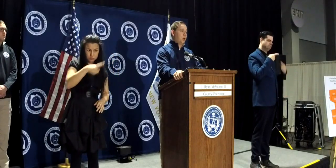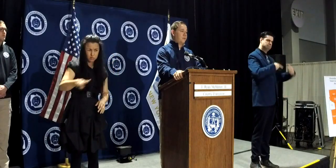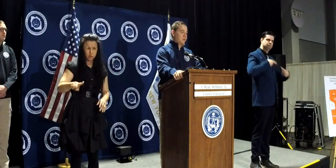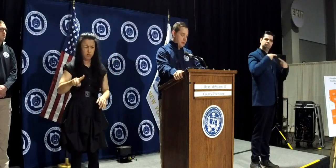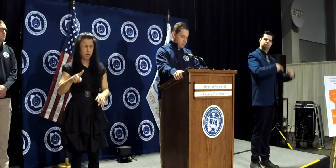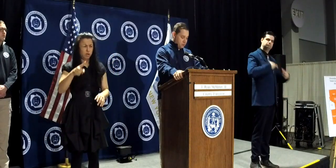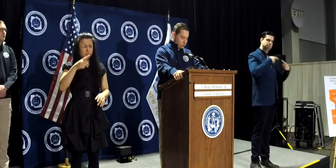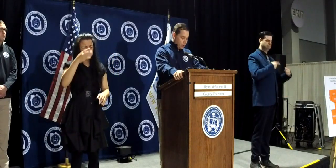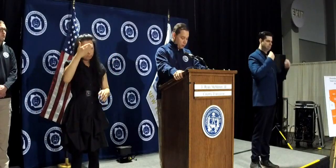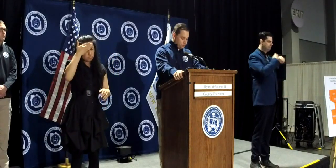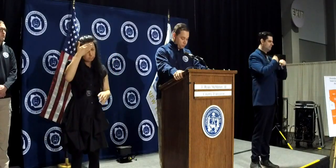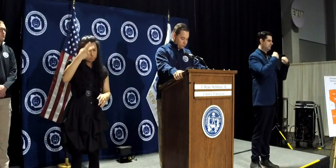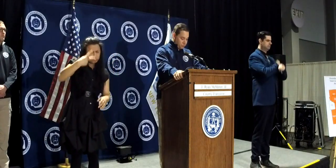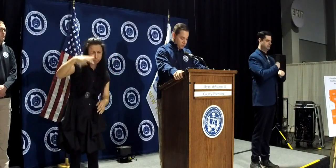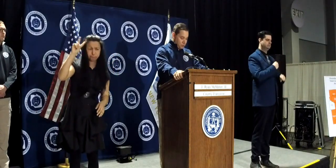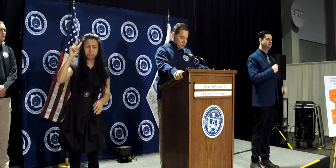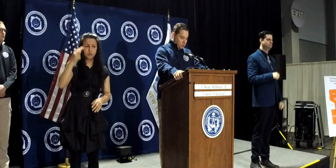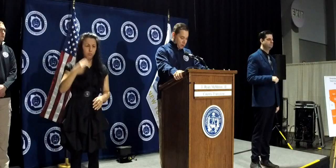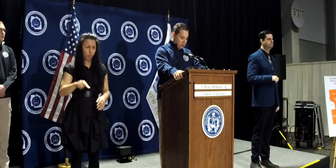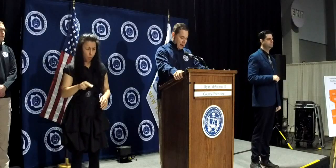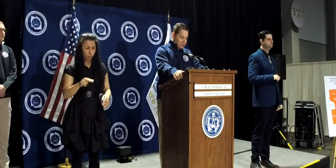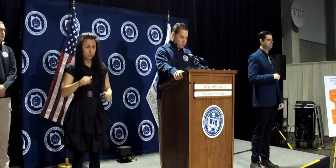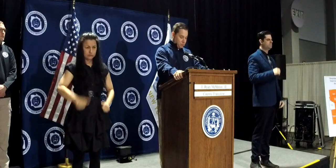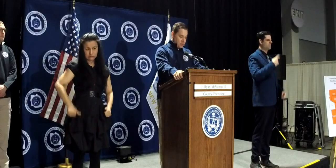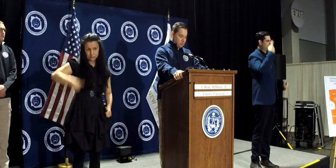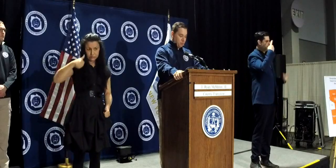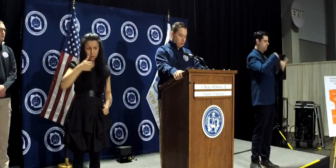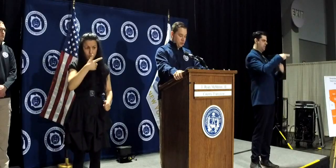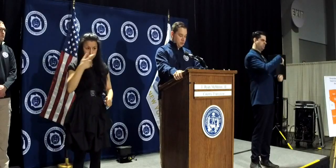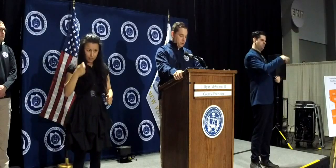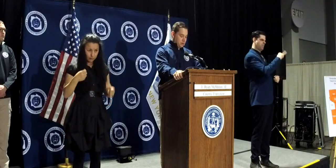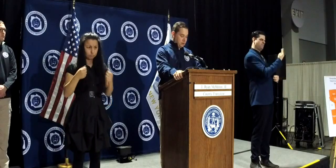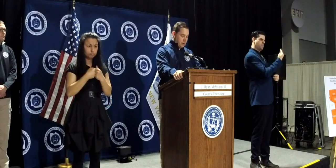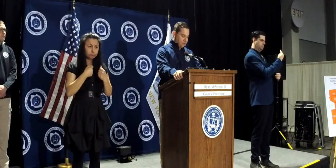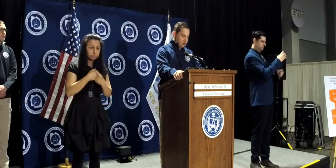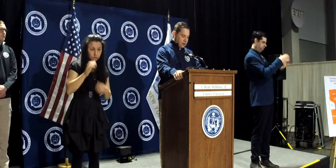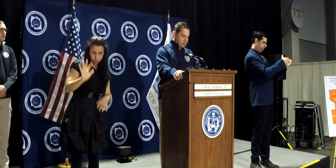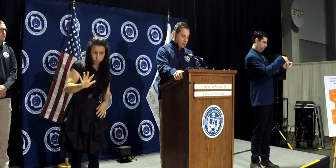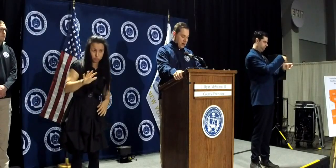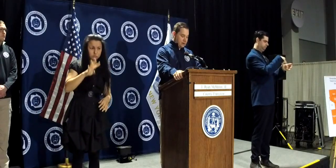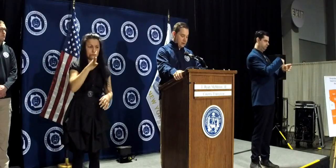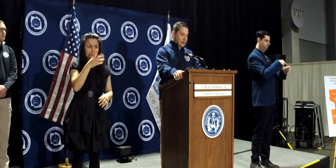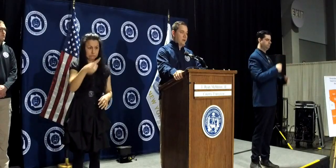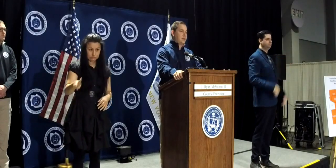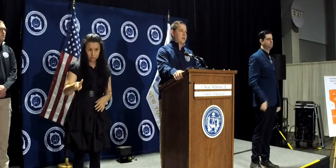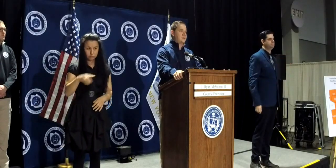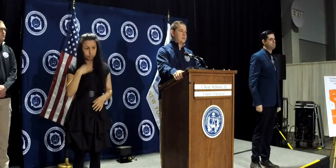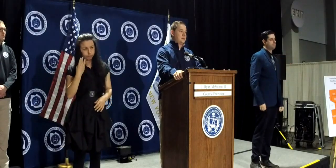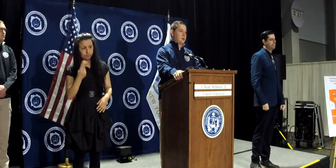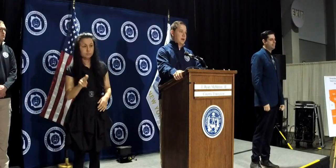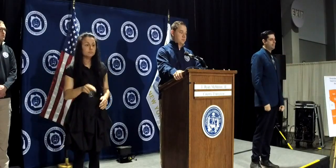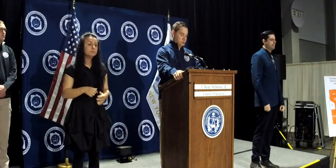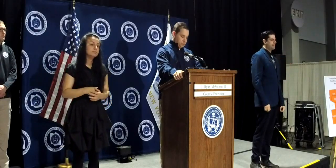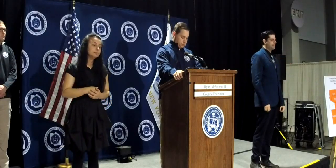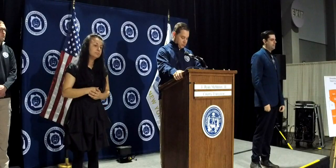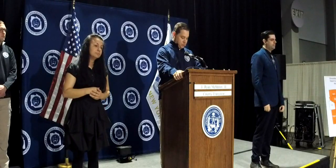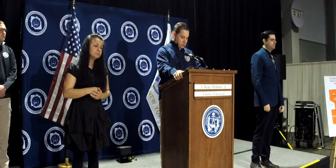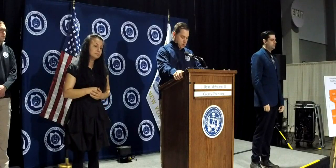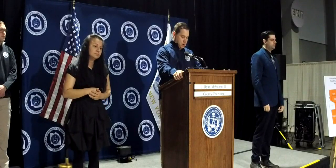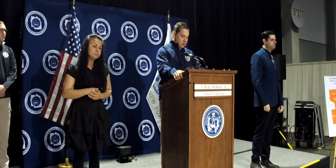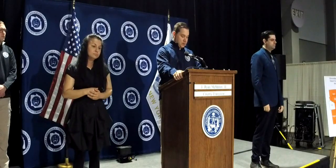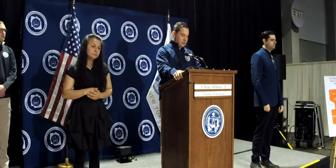need to pray for them as well. About our hospitals, I'm reporting every day about Onondaga County cases in our